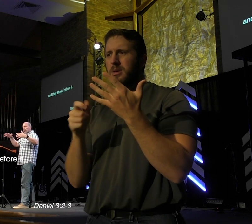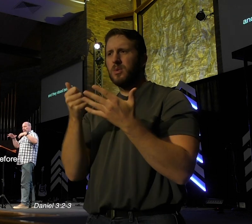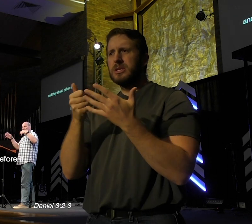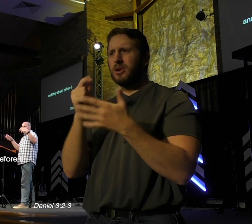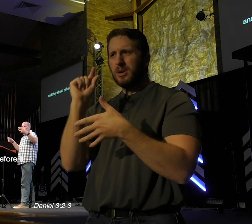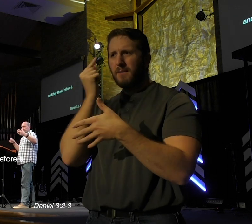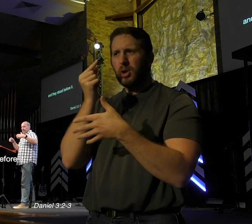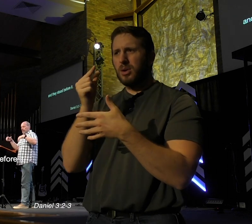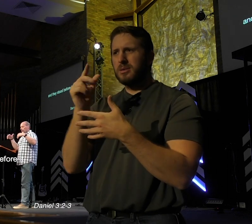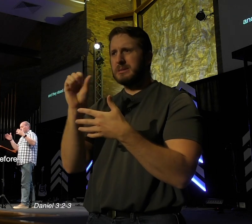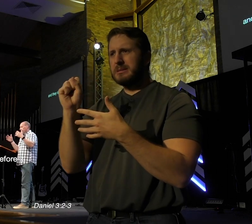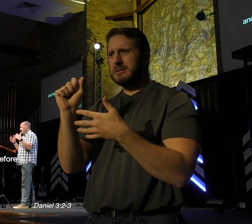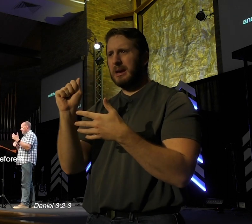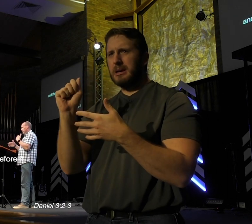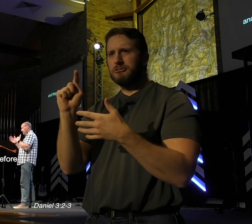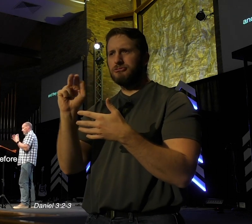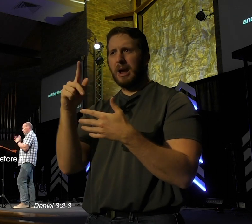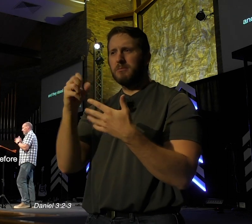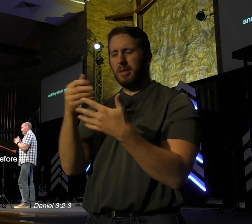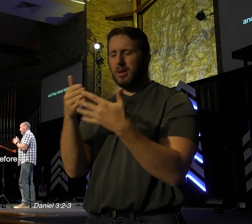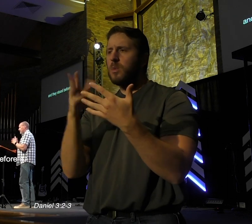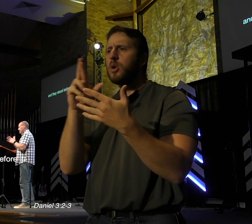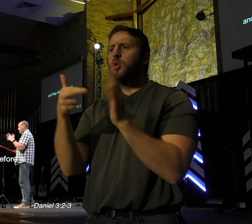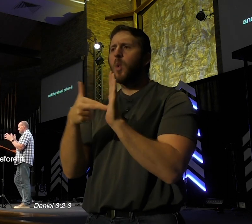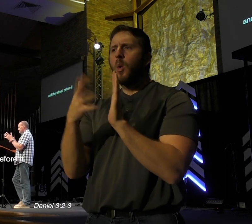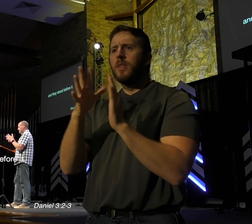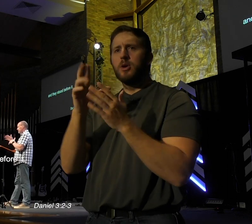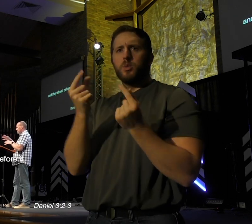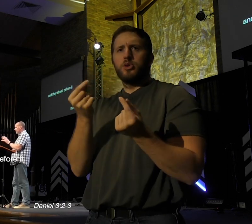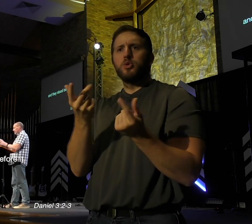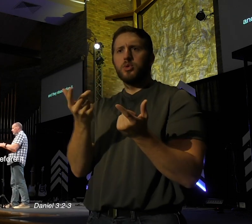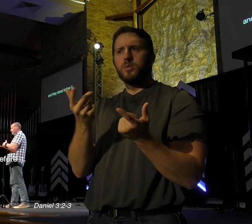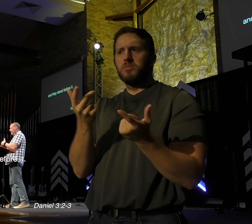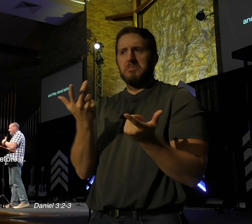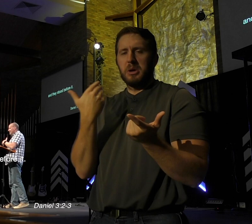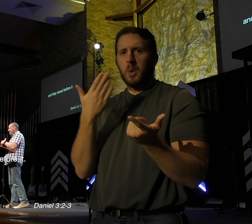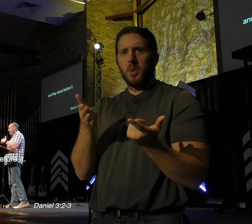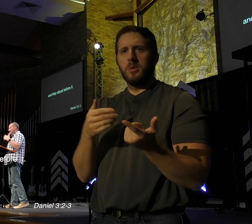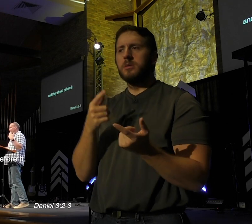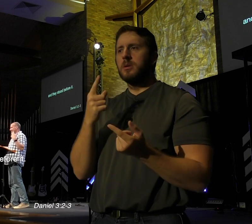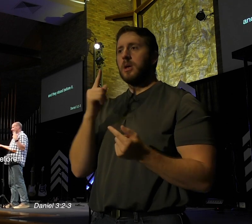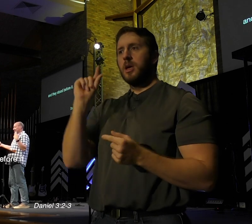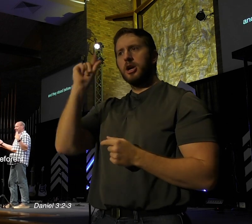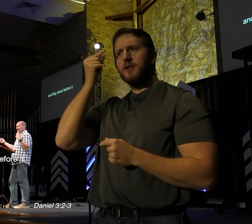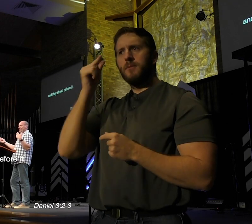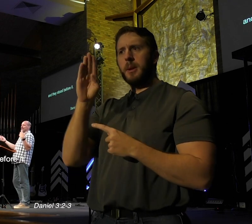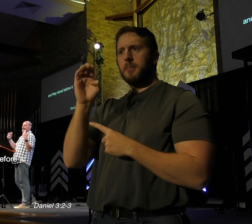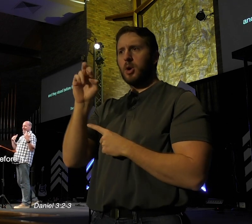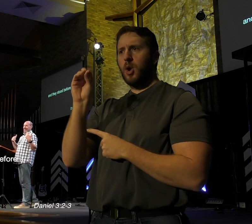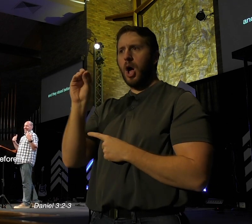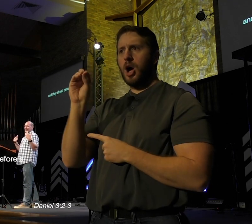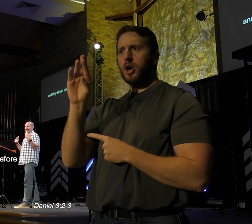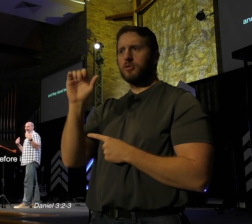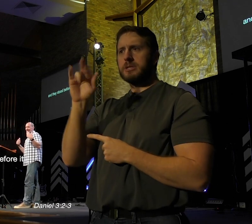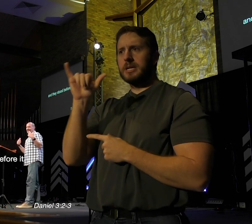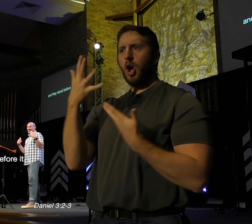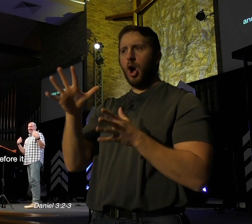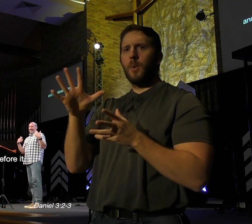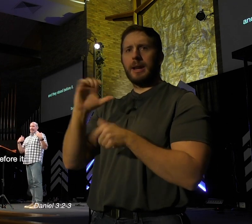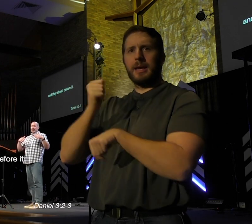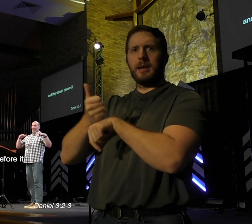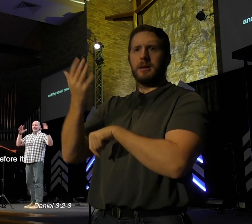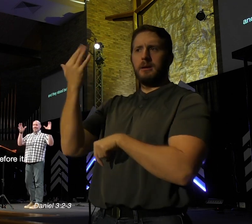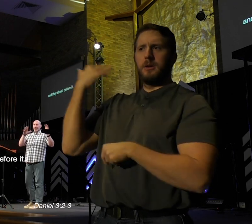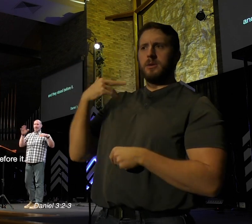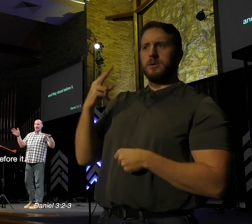really what their role was and what they do. And I just thought to myself, wow, government bureaucracy already 2,600 years ago,